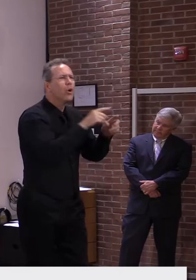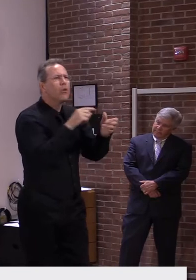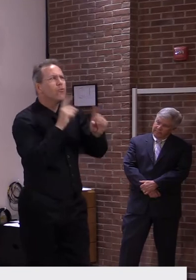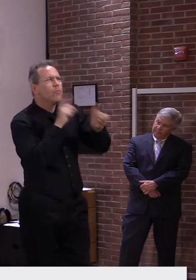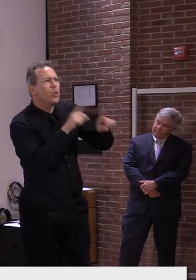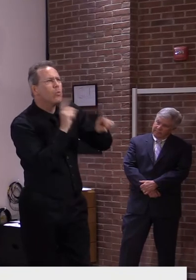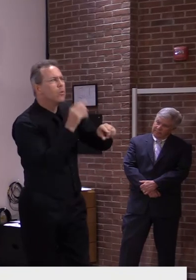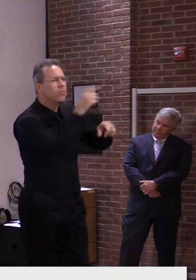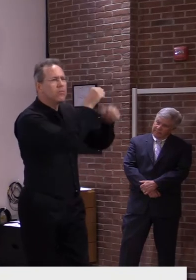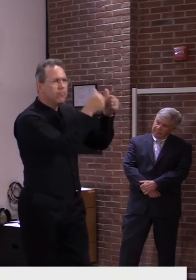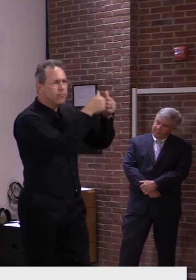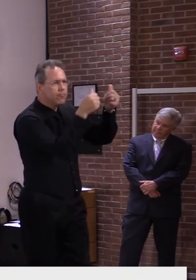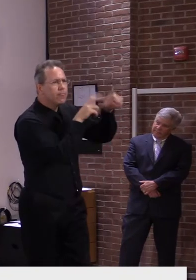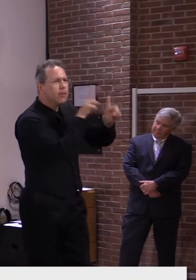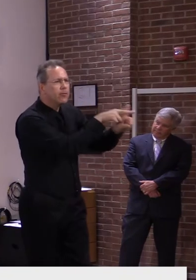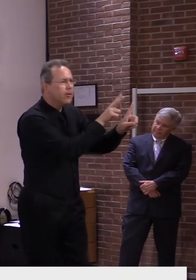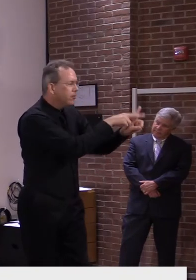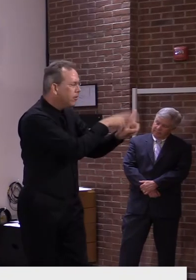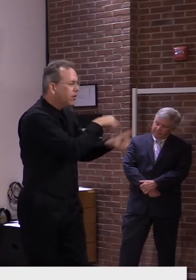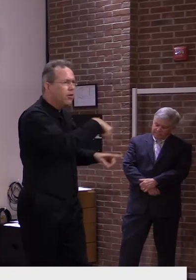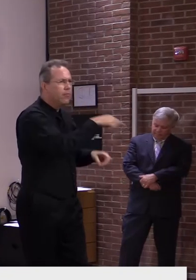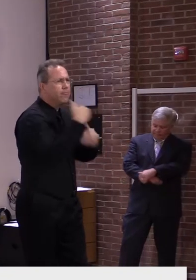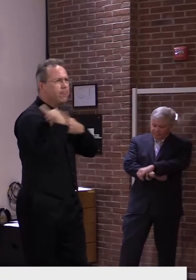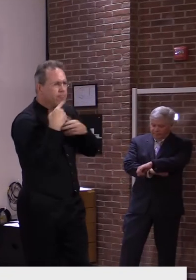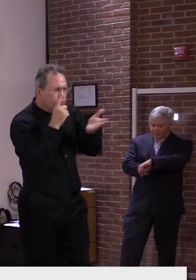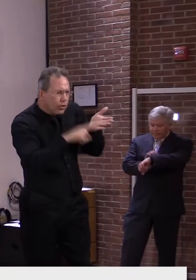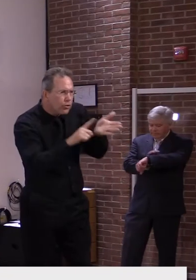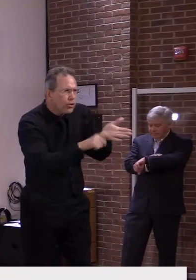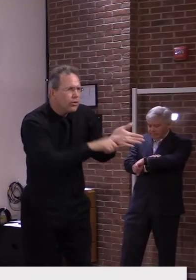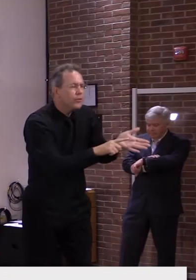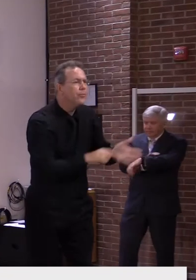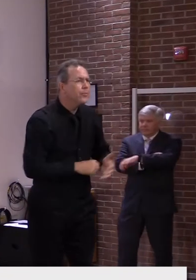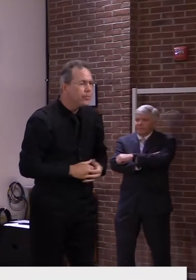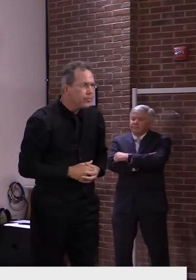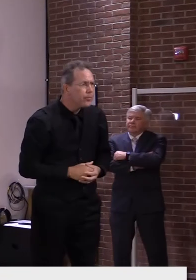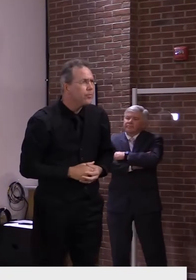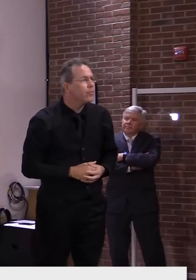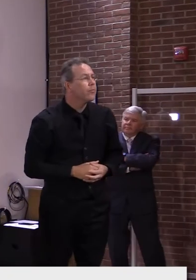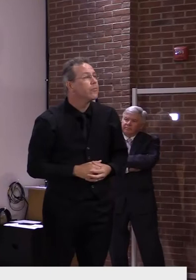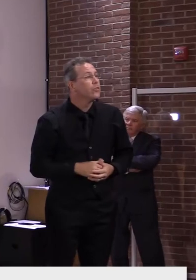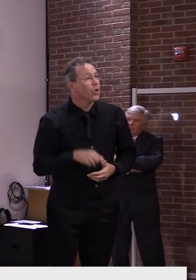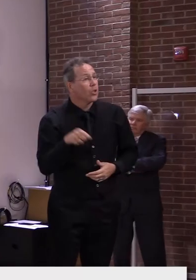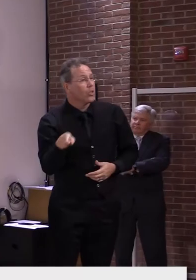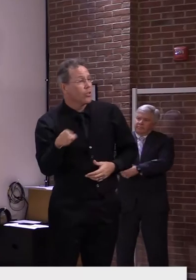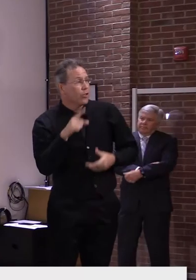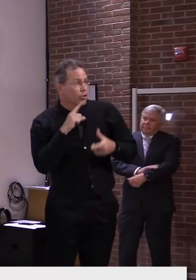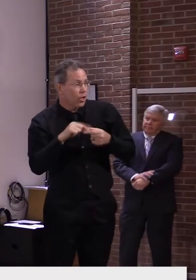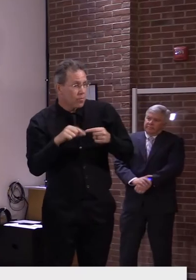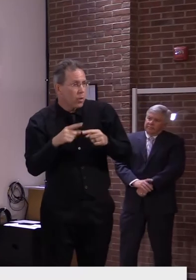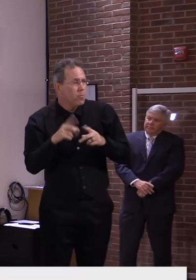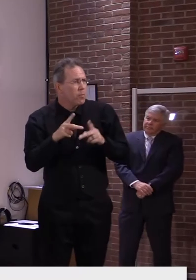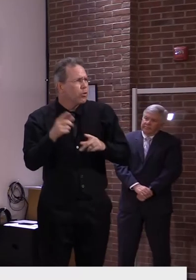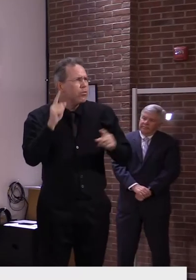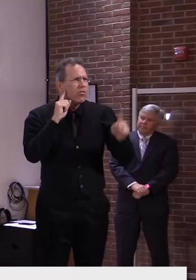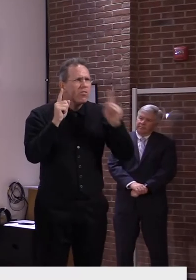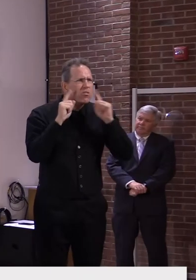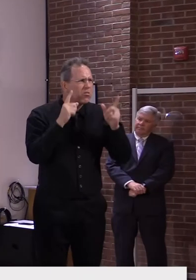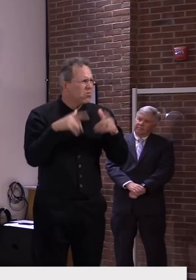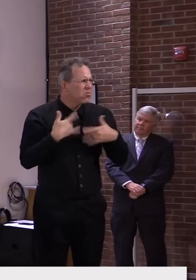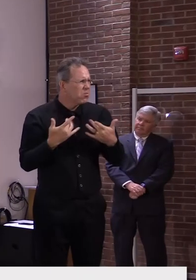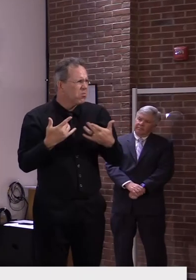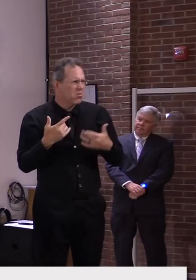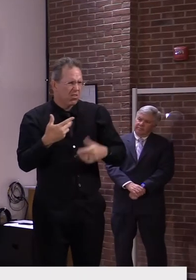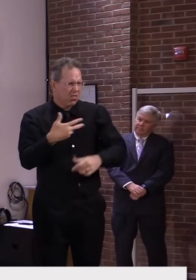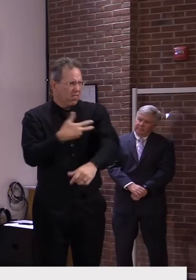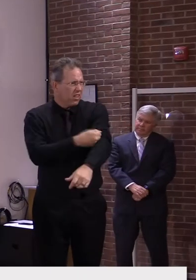So most of these conversations for like these 8 cases, I'm sure would occur at the level